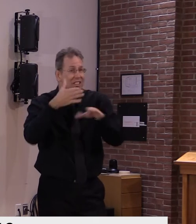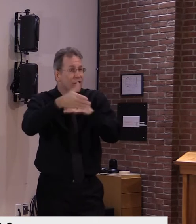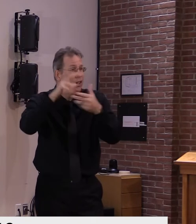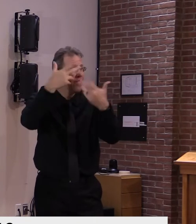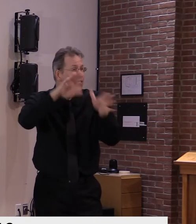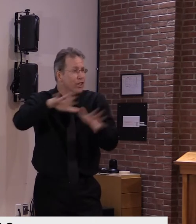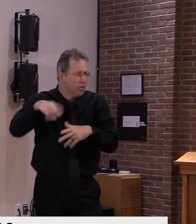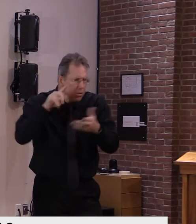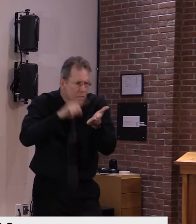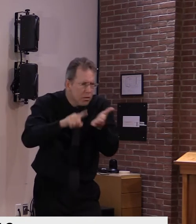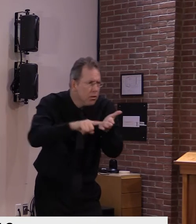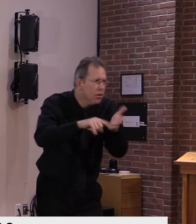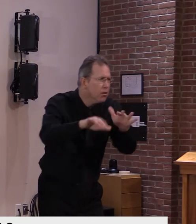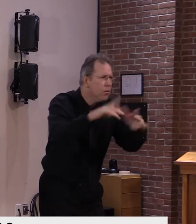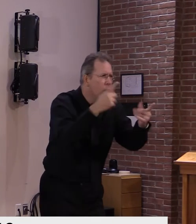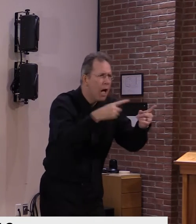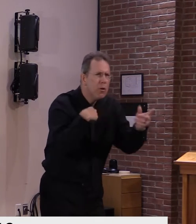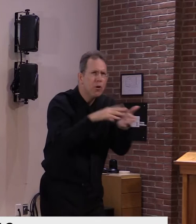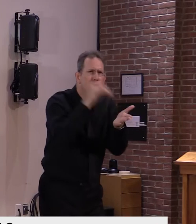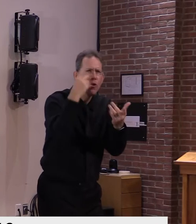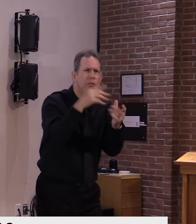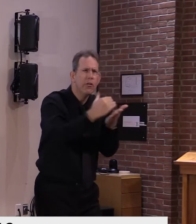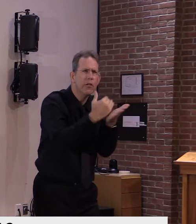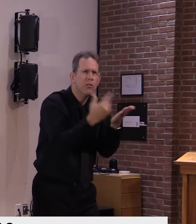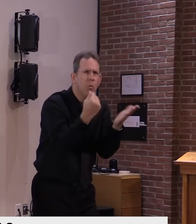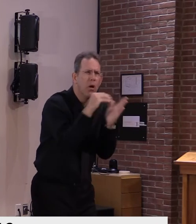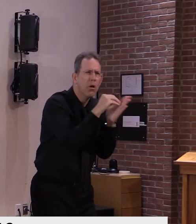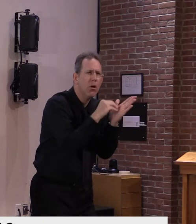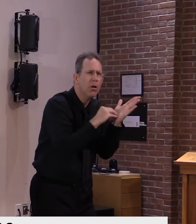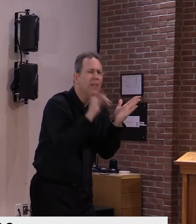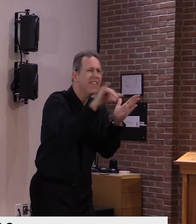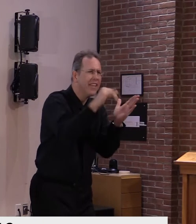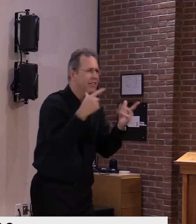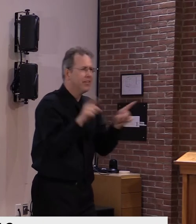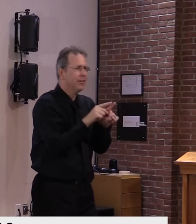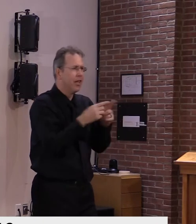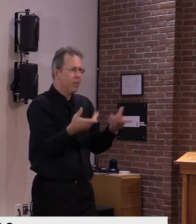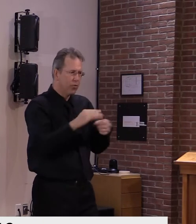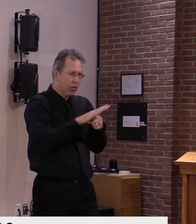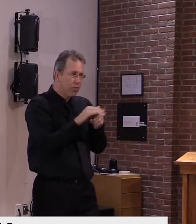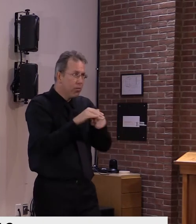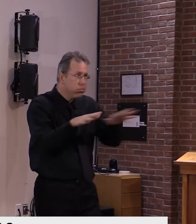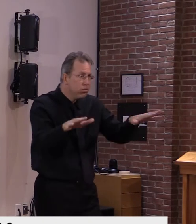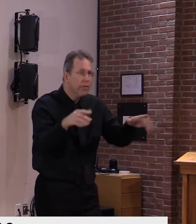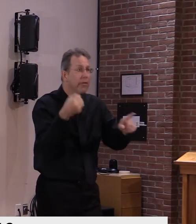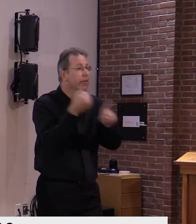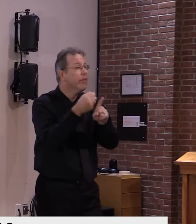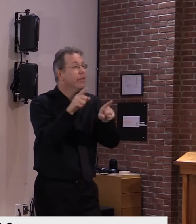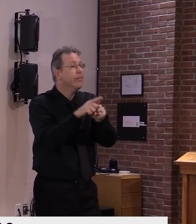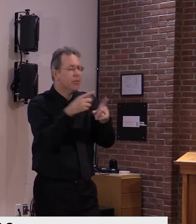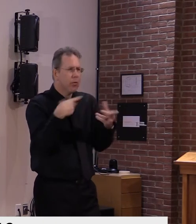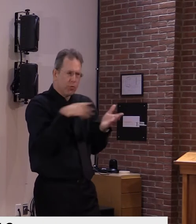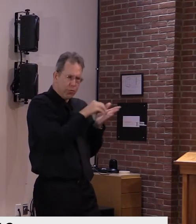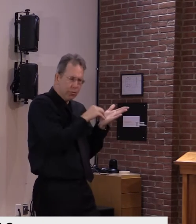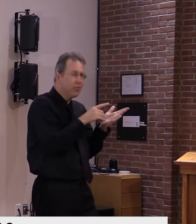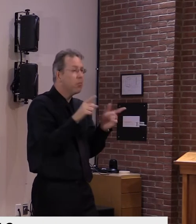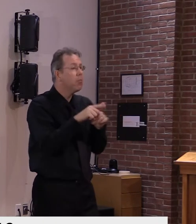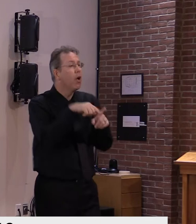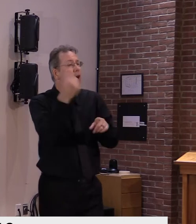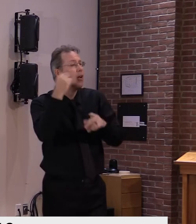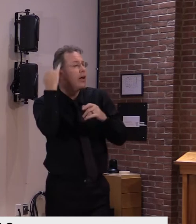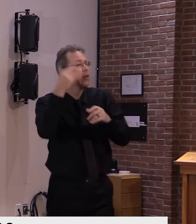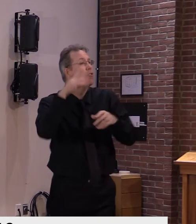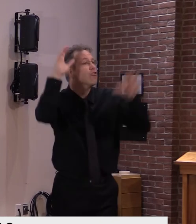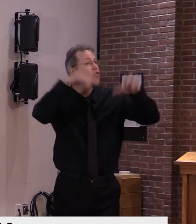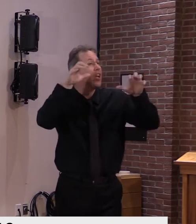know, mitigated a lot of areas of concern in terms of flooding and so forth that we're continuing to do today. So we